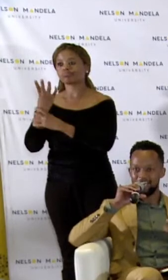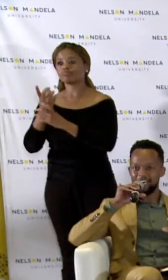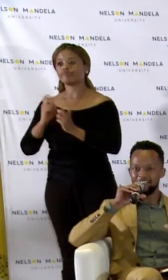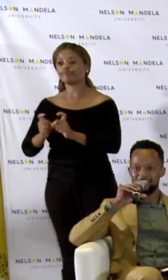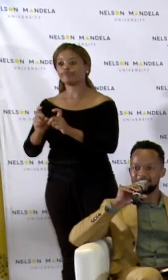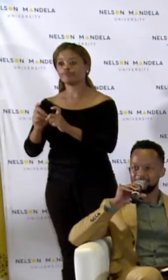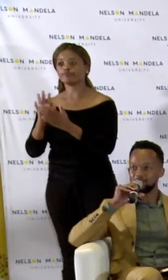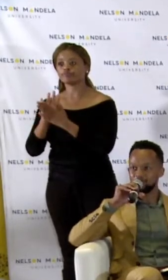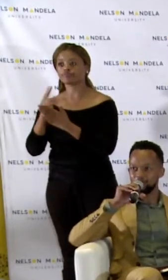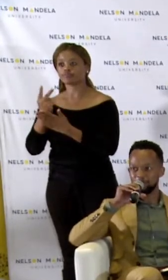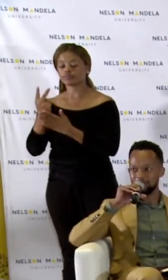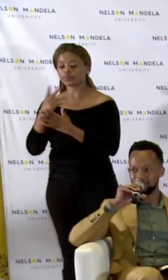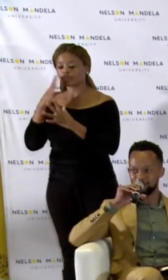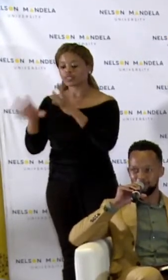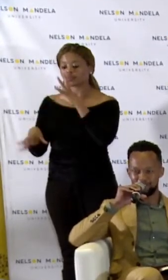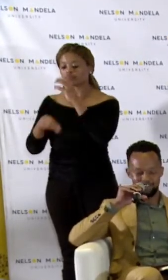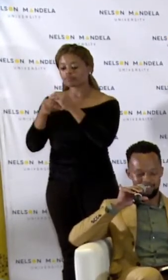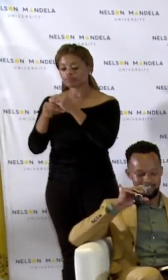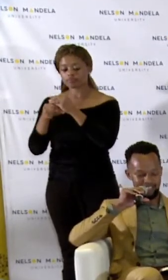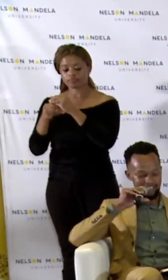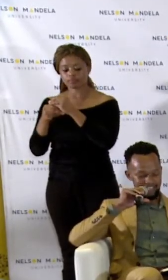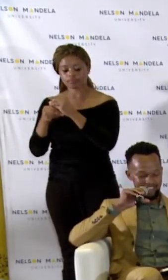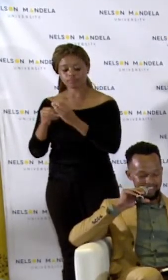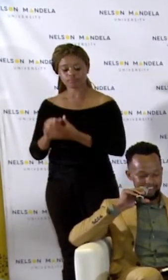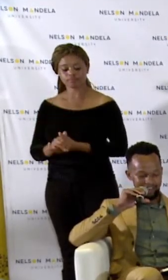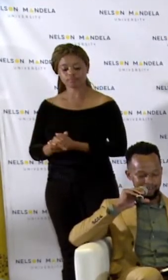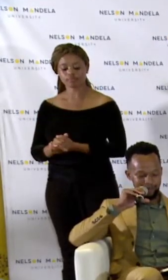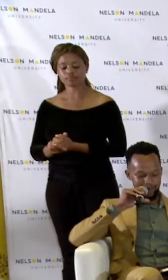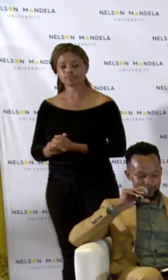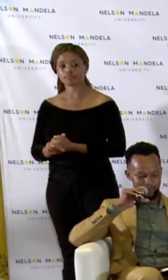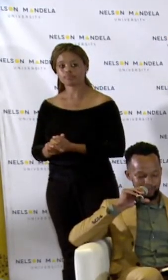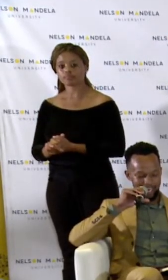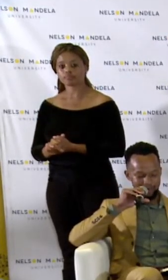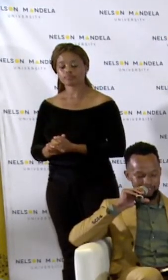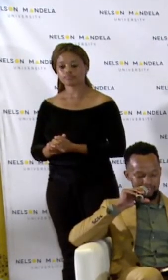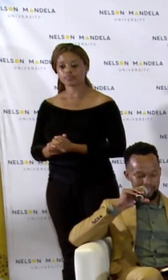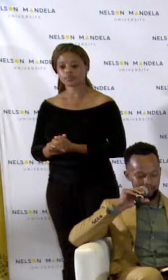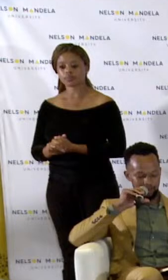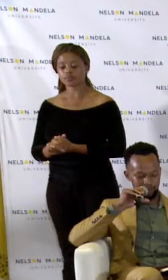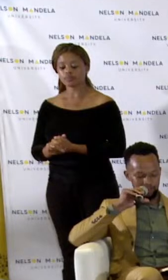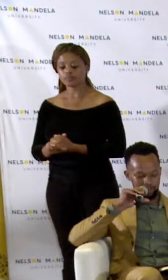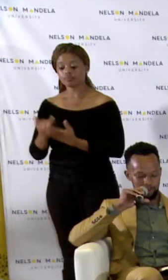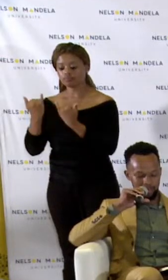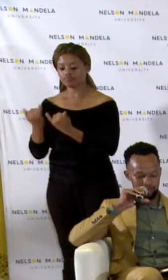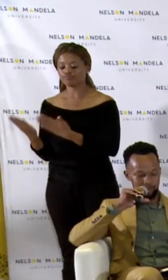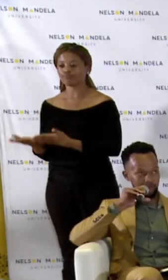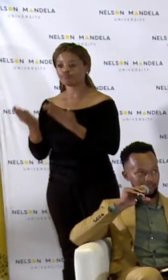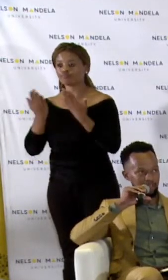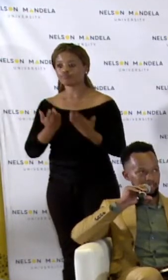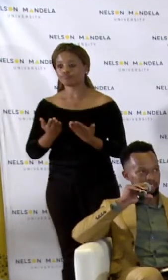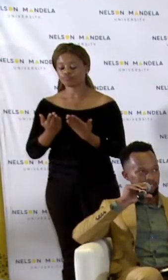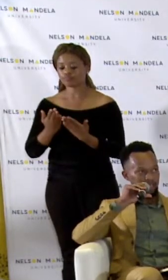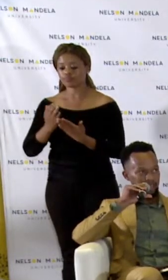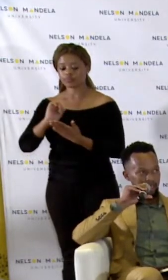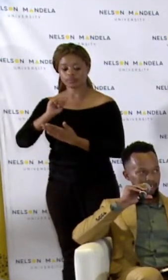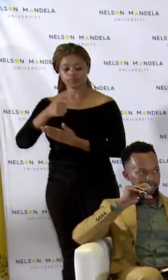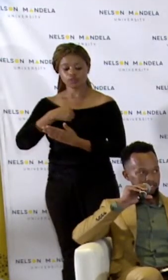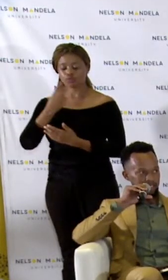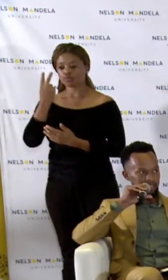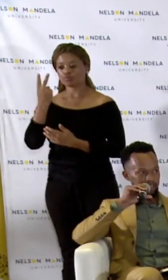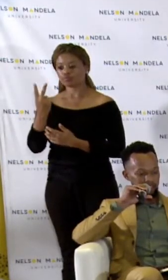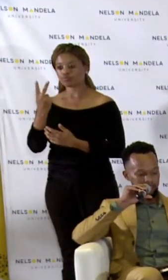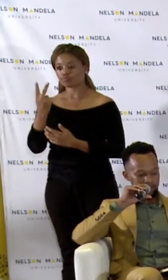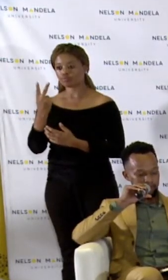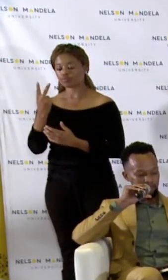well, in addition to it being good music, right? Cool. So I'm going to hand over to our two colleagues.